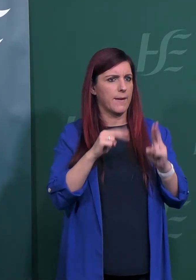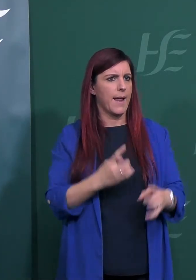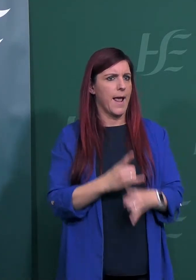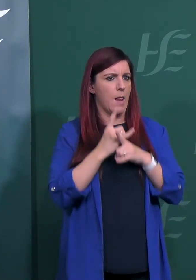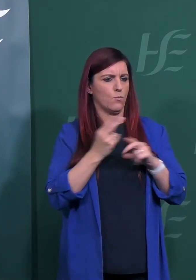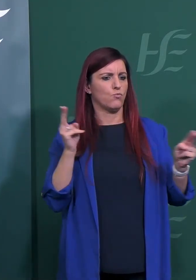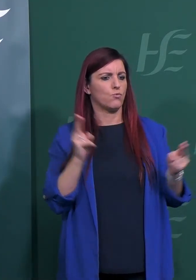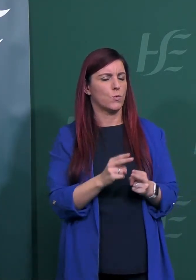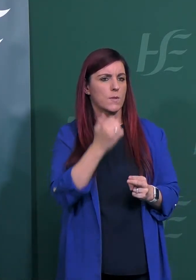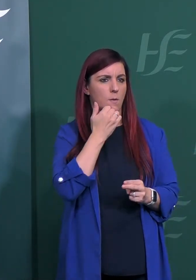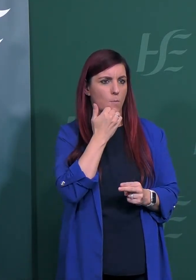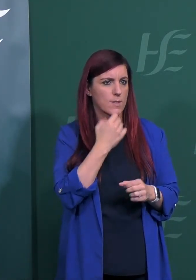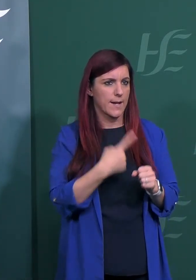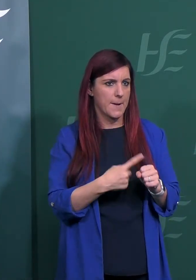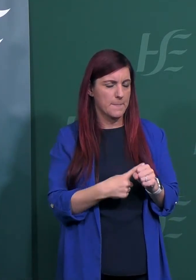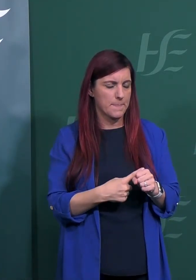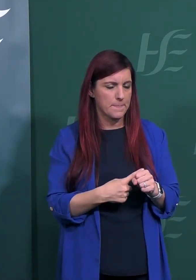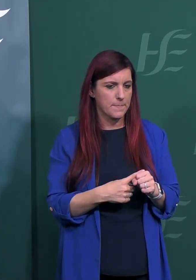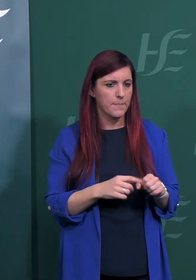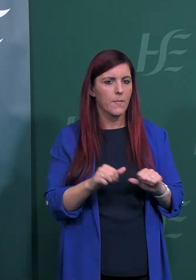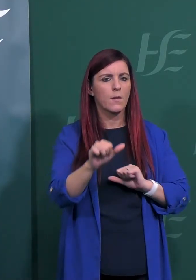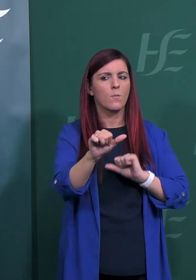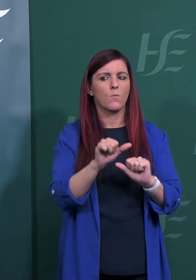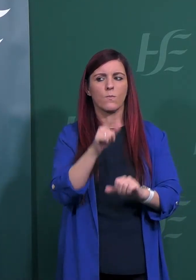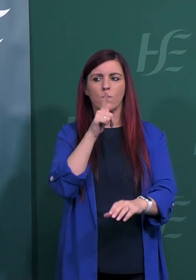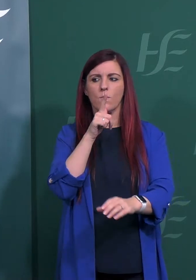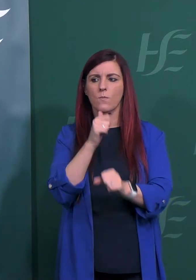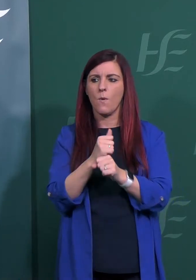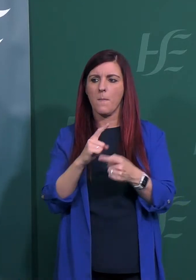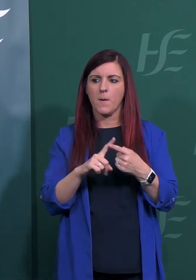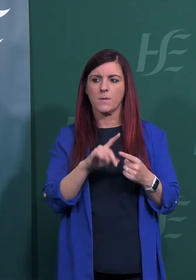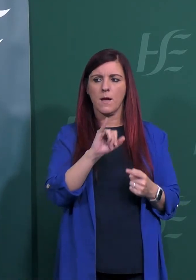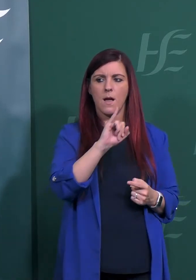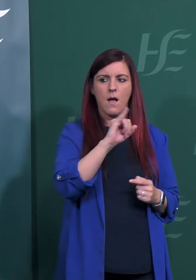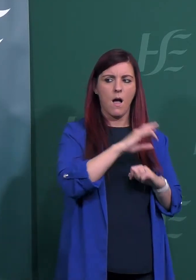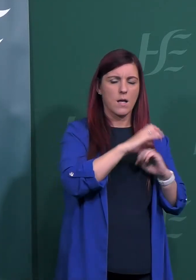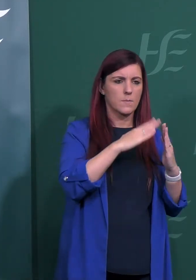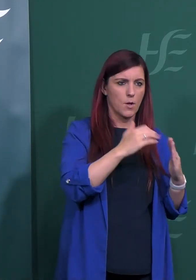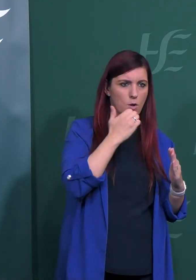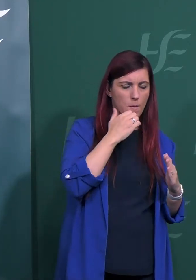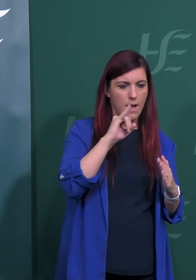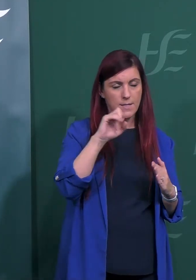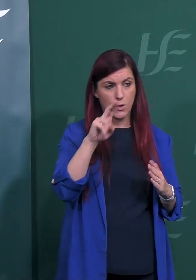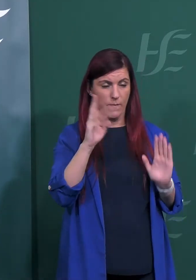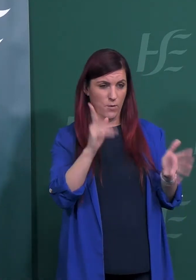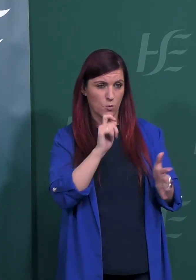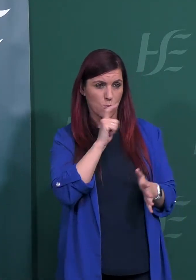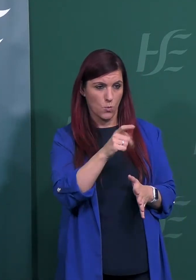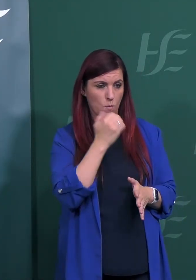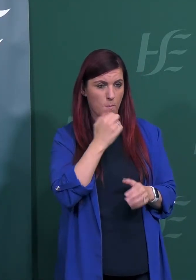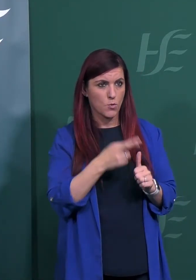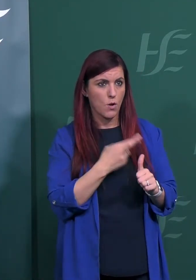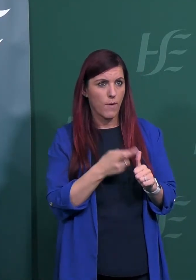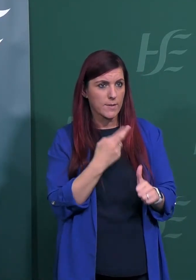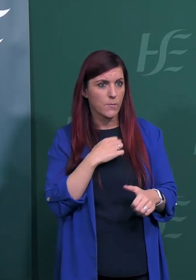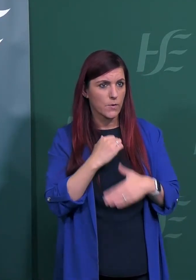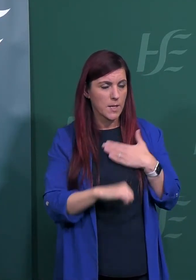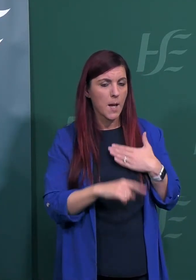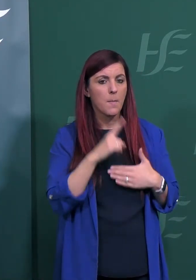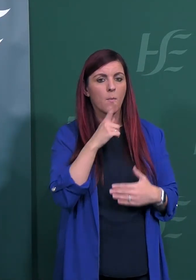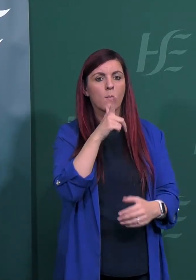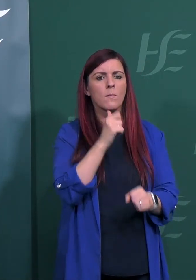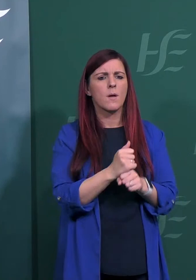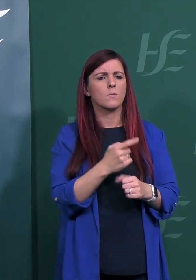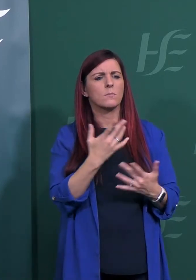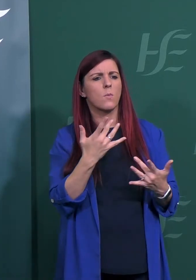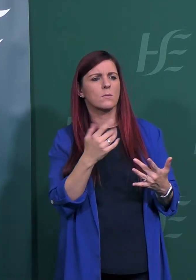around. Very briefly, just to touch on those hospitalizations and ICU figures, which I've given you already. But in terms of the